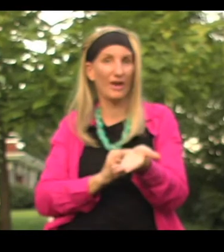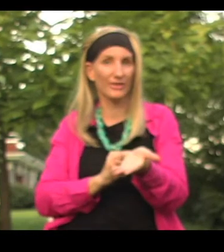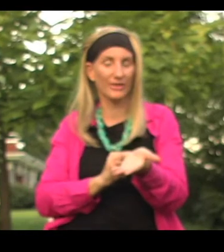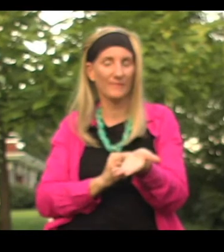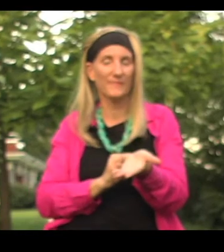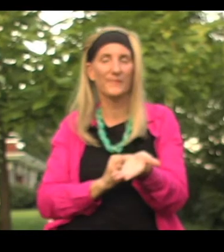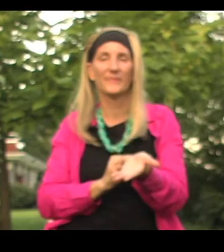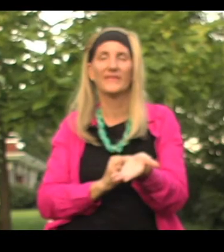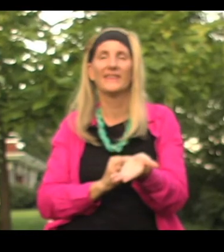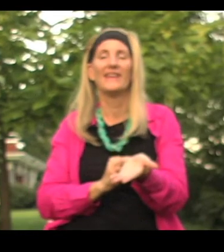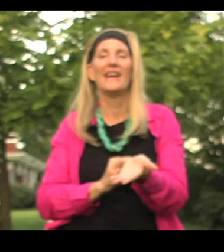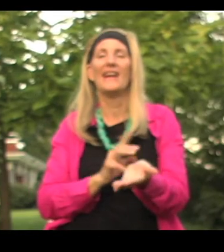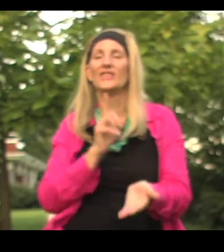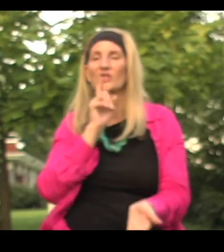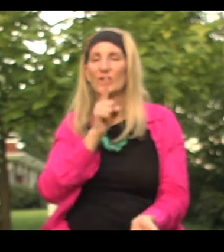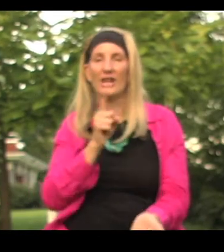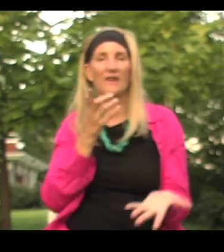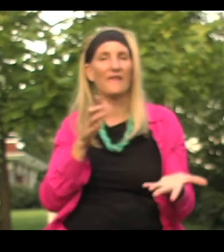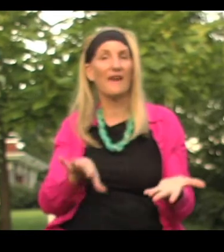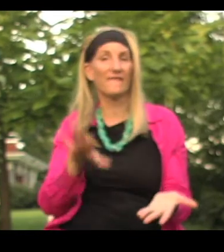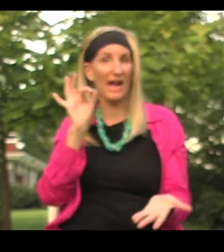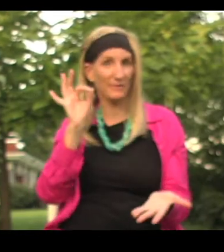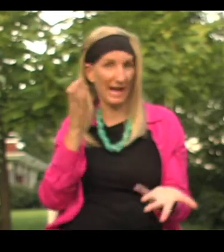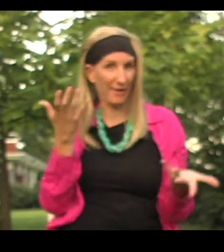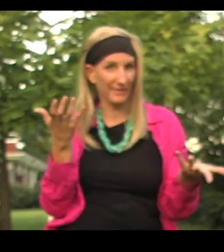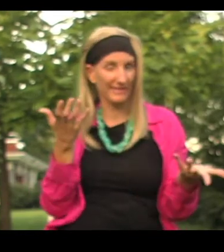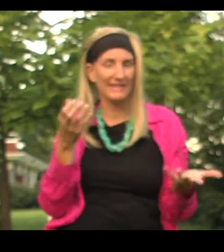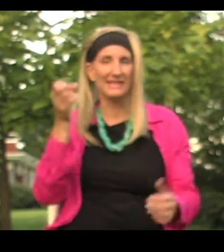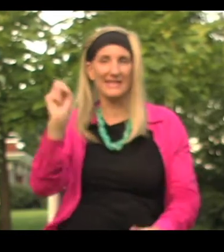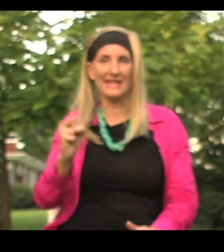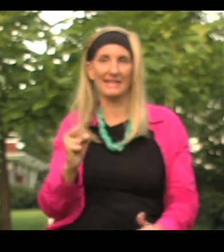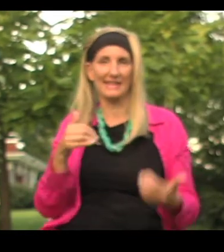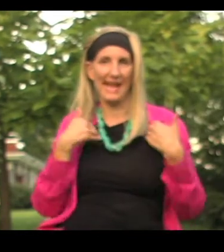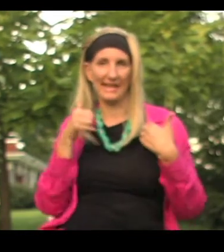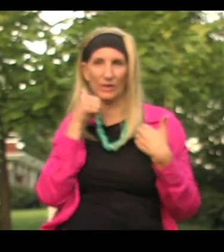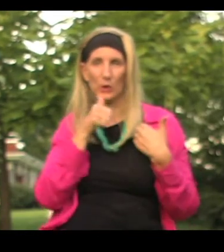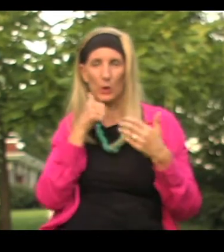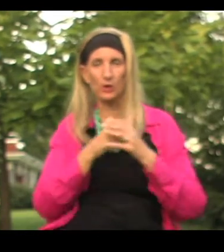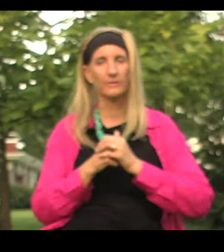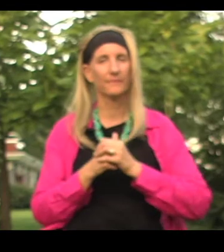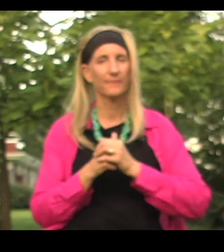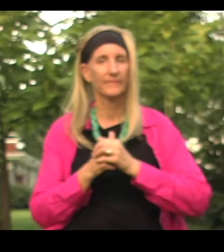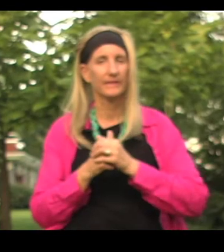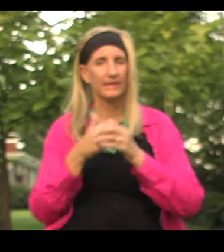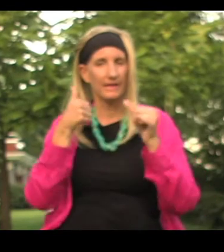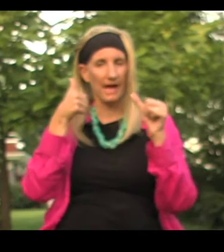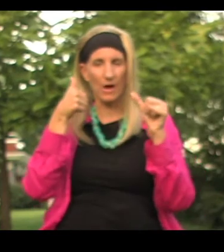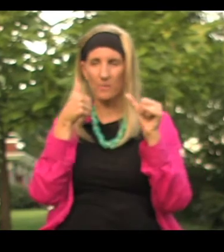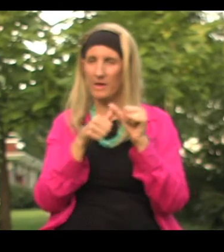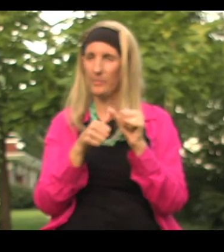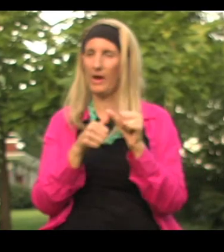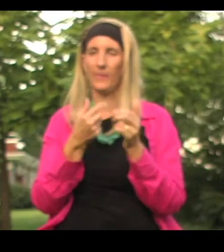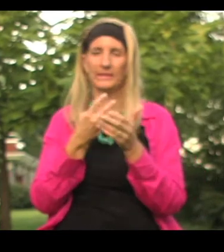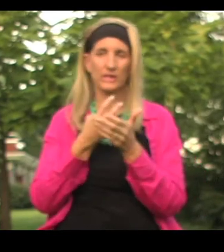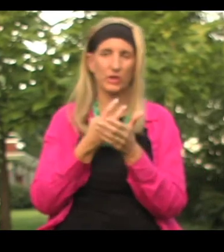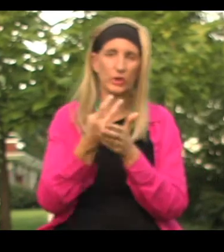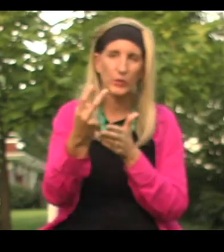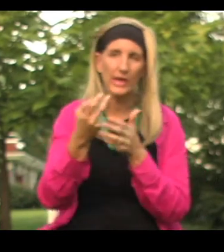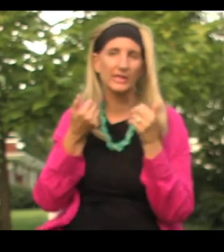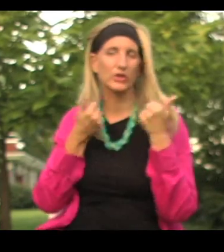doctor, and sure enough, I found out that yes, I had a little girl. I remember I was 2 weeks